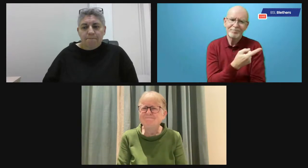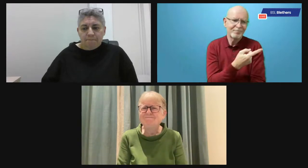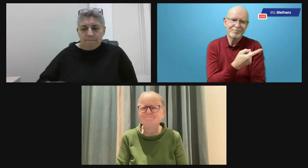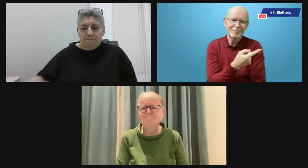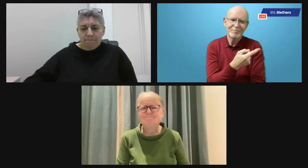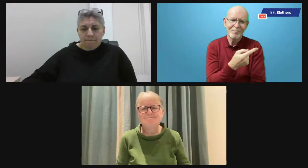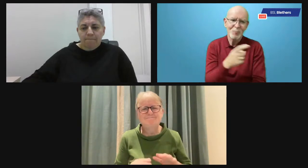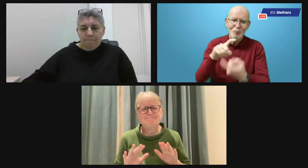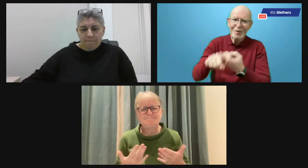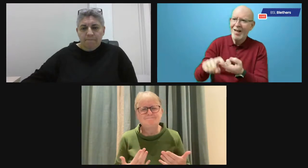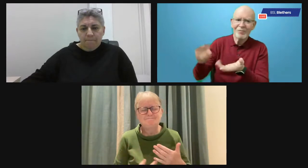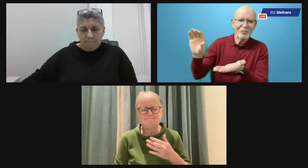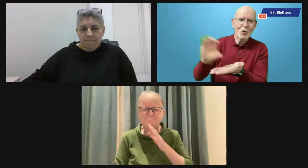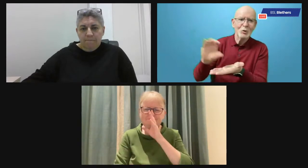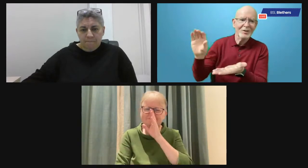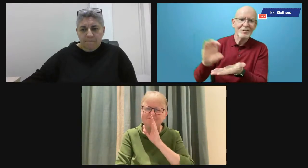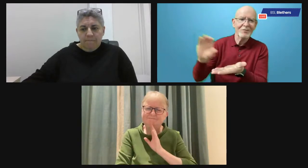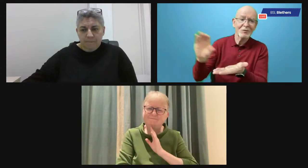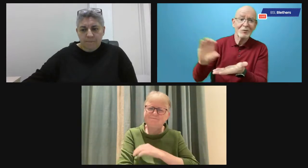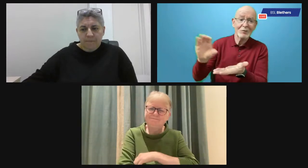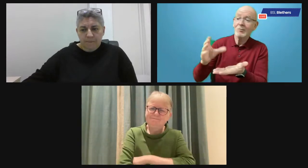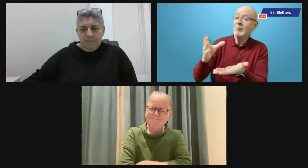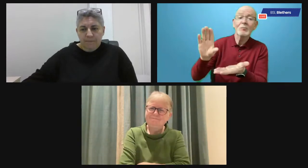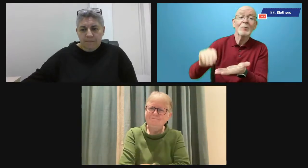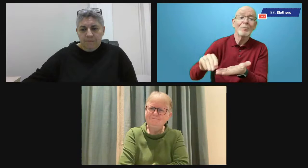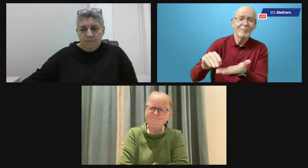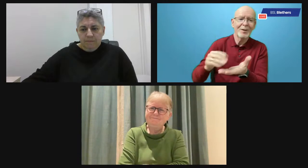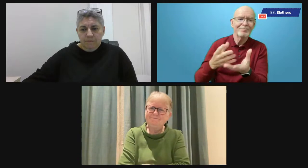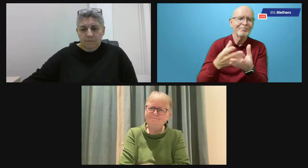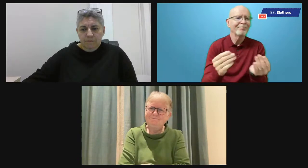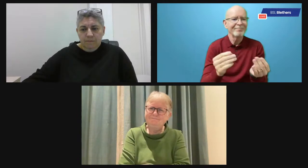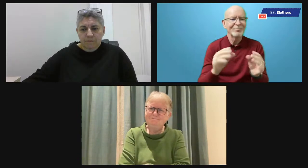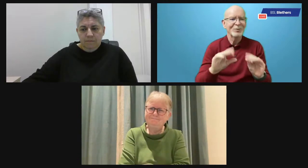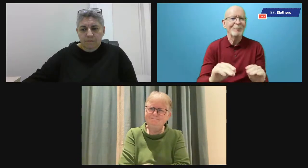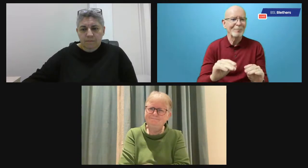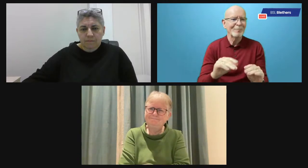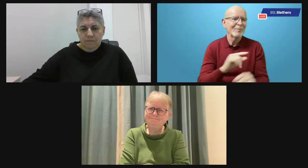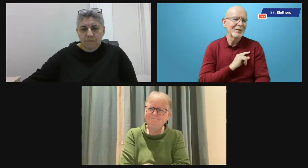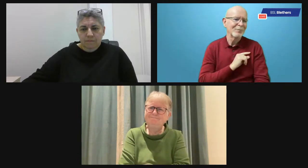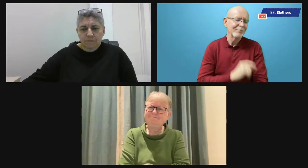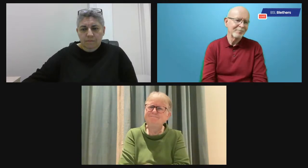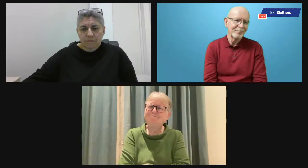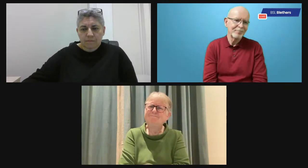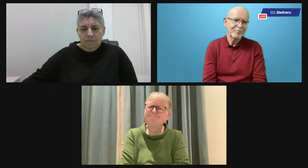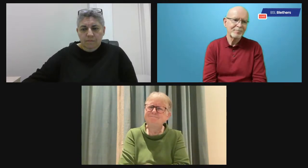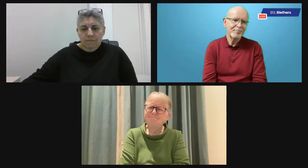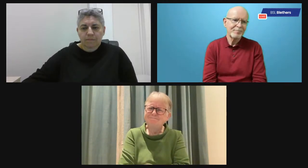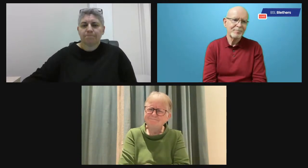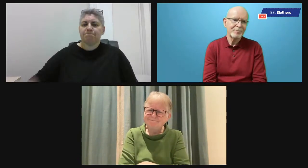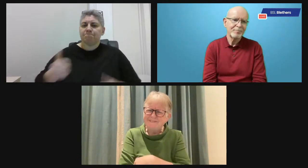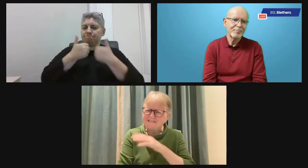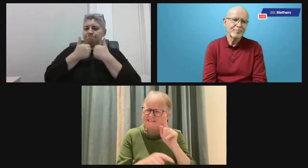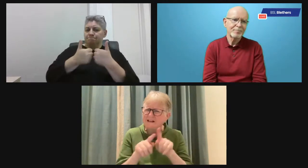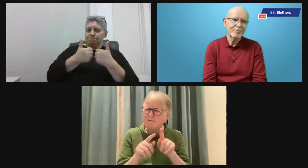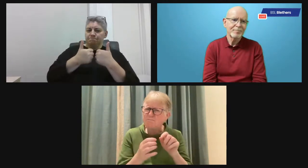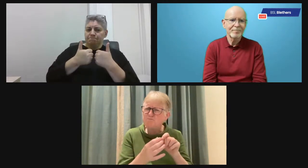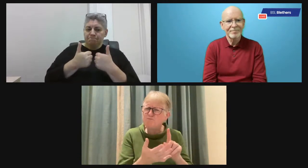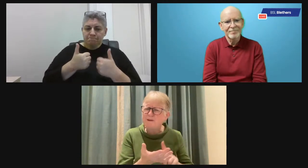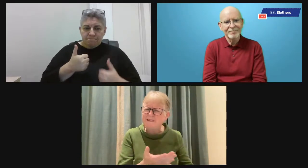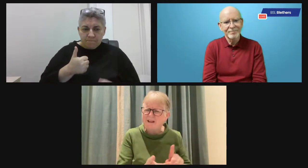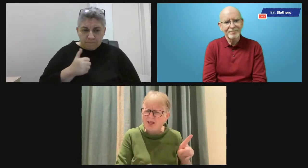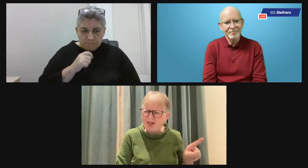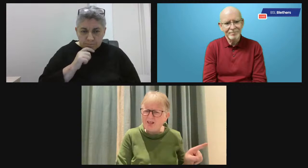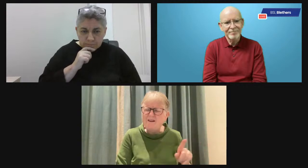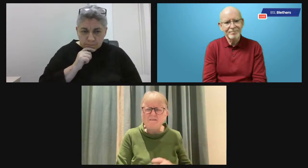have, or were not in a position to actually do this course themselves without the funding. They just didn't have